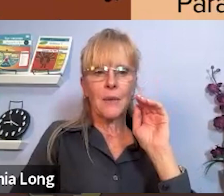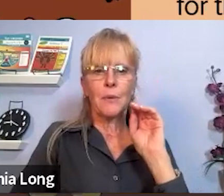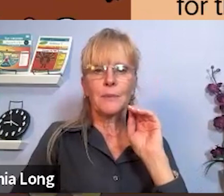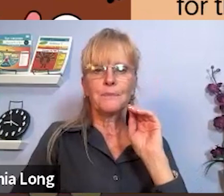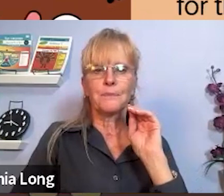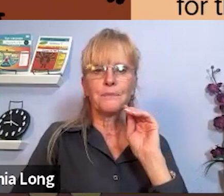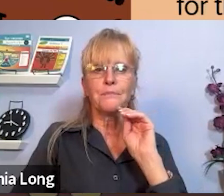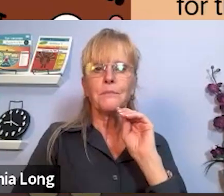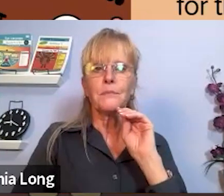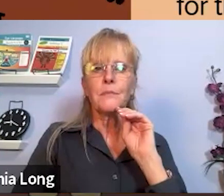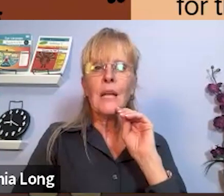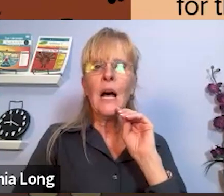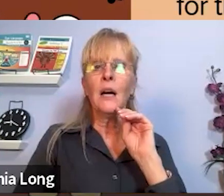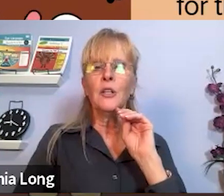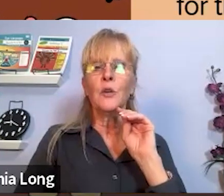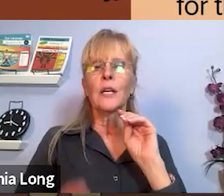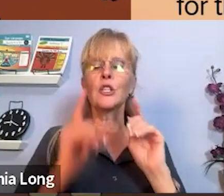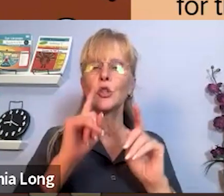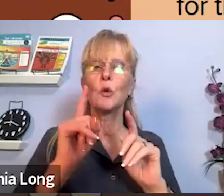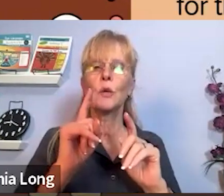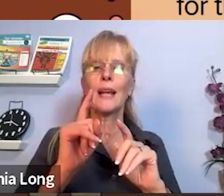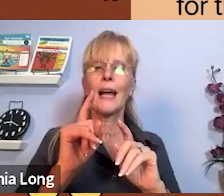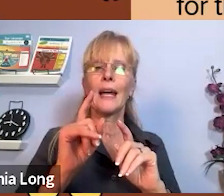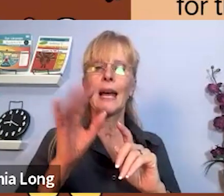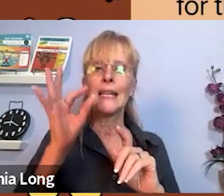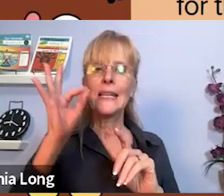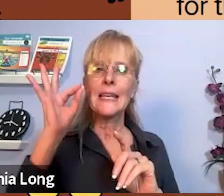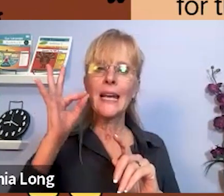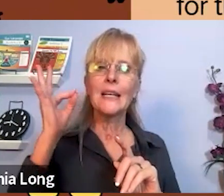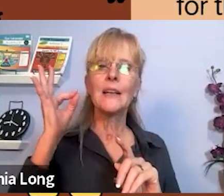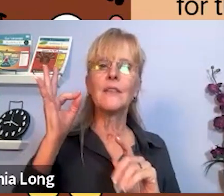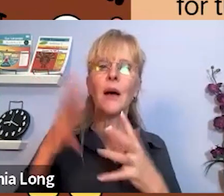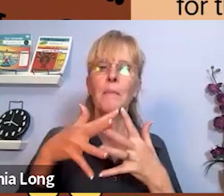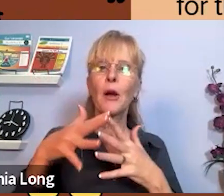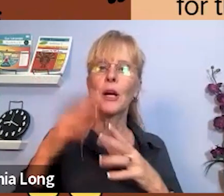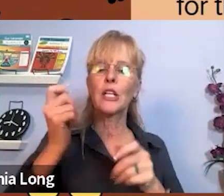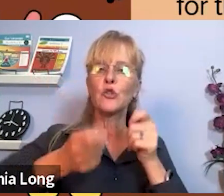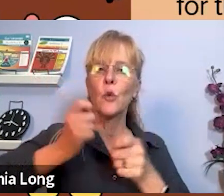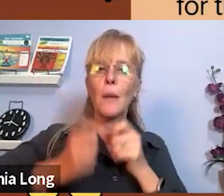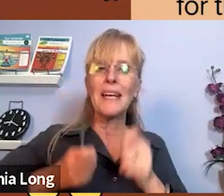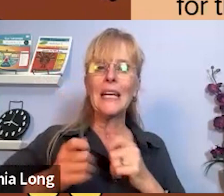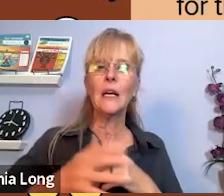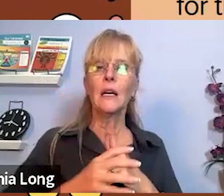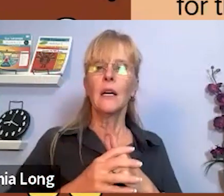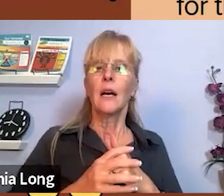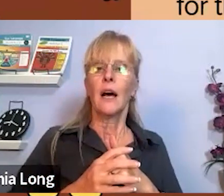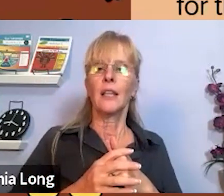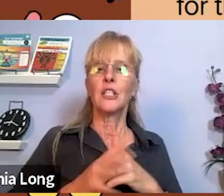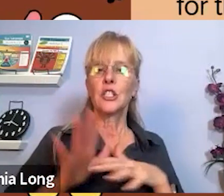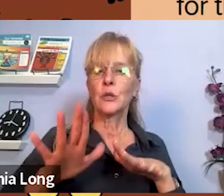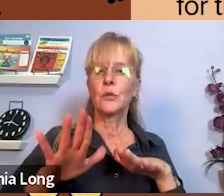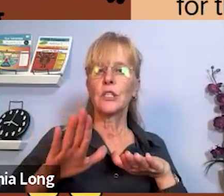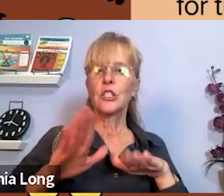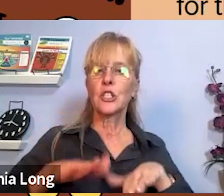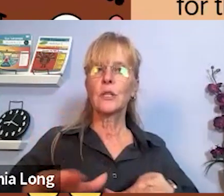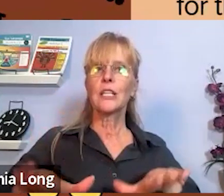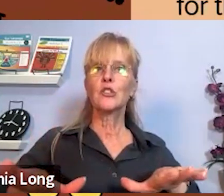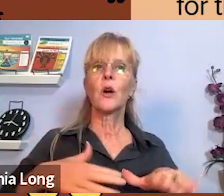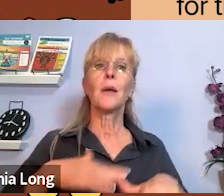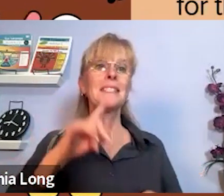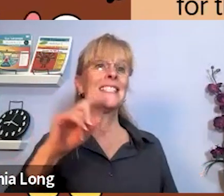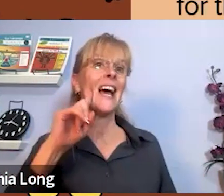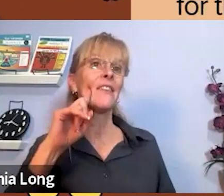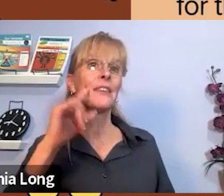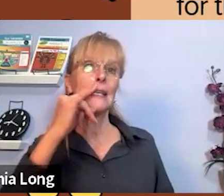an example. You can do like a Native American drumming. The children